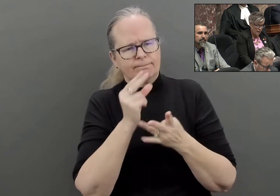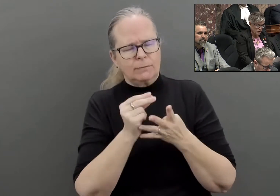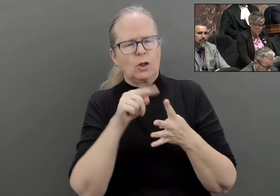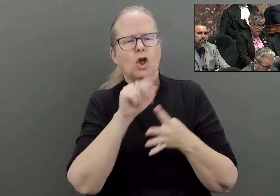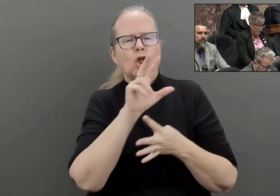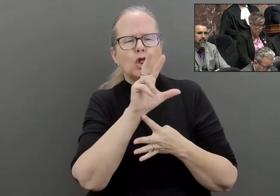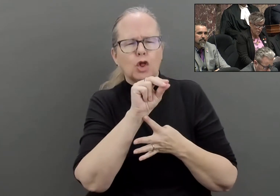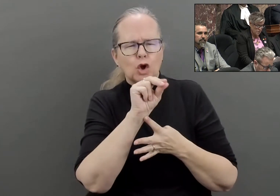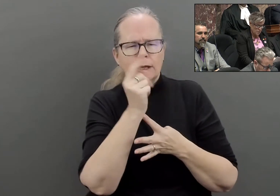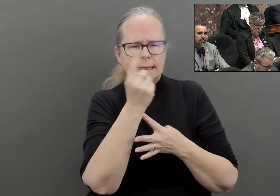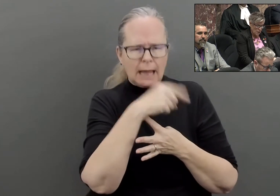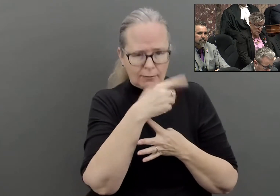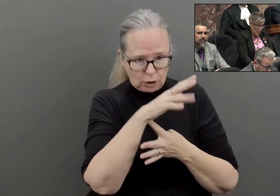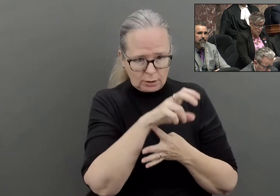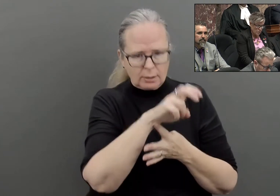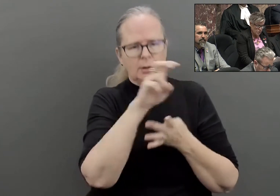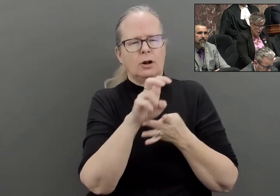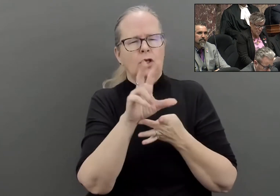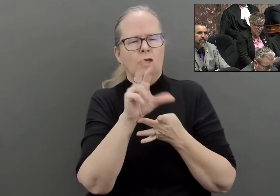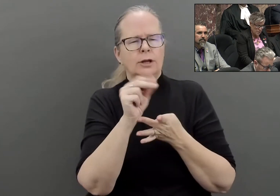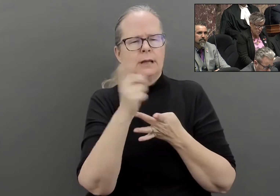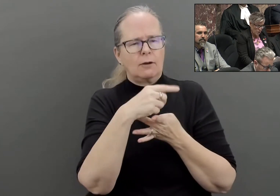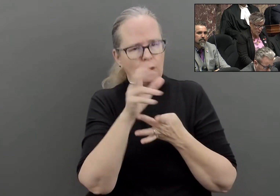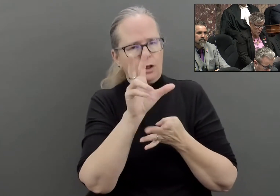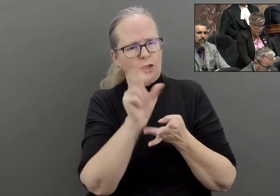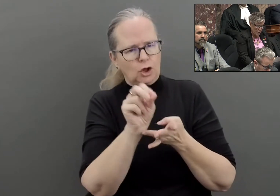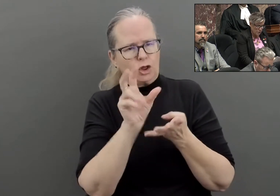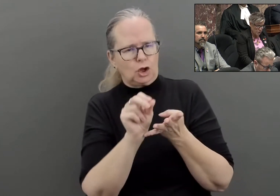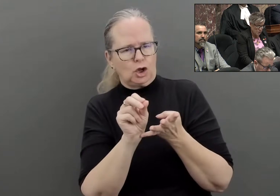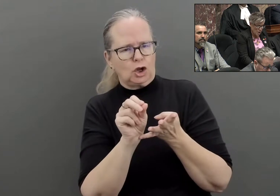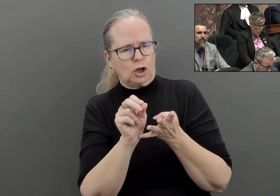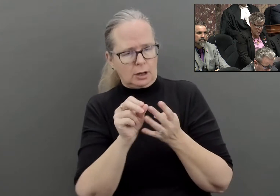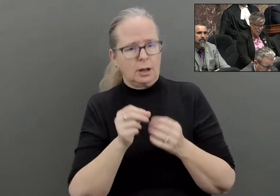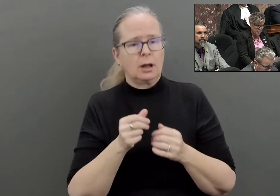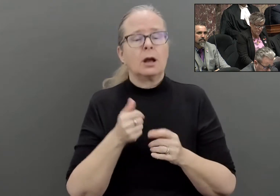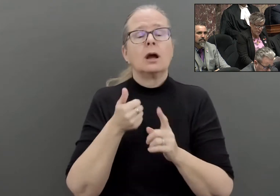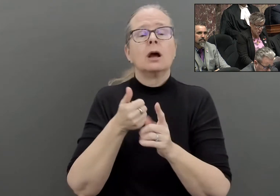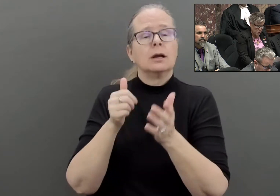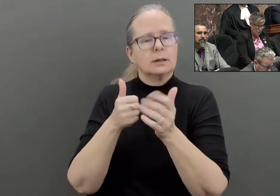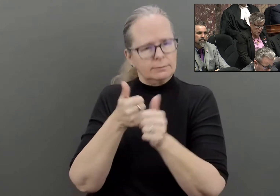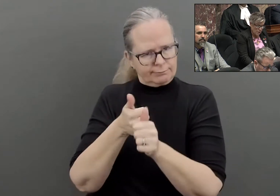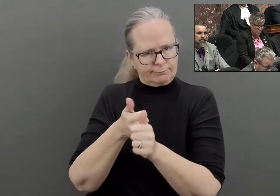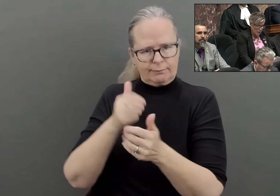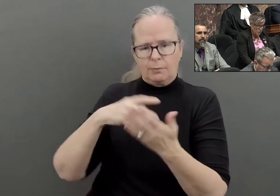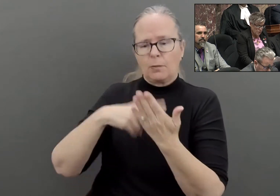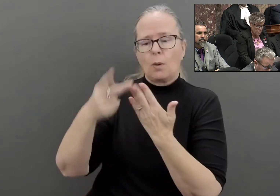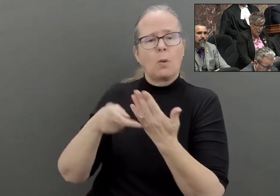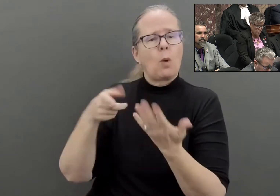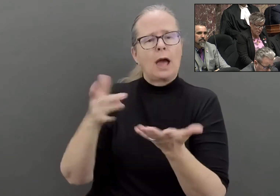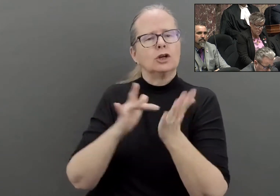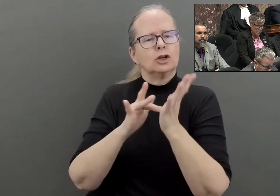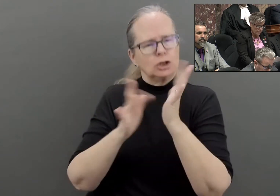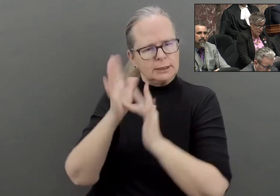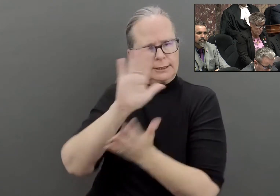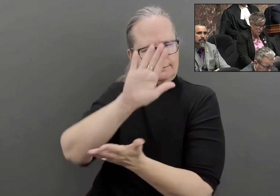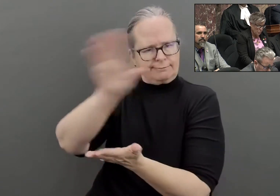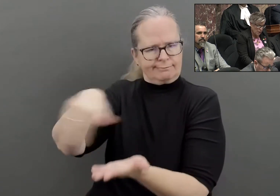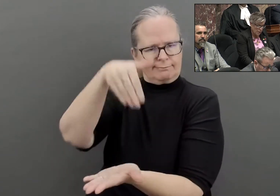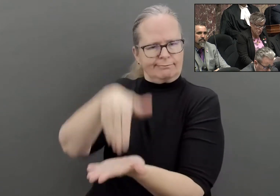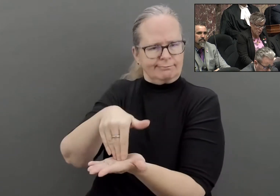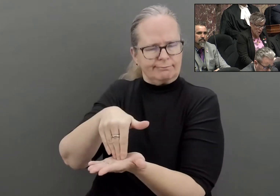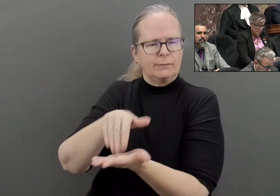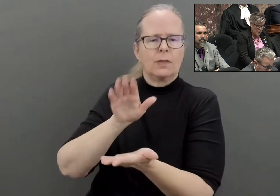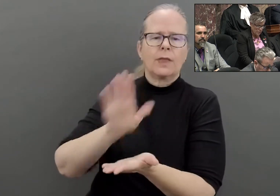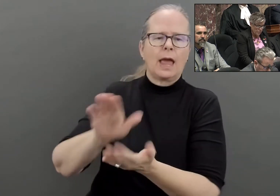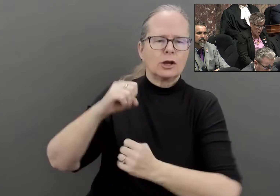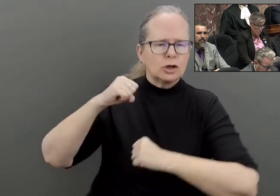and accountability focused. It included topics like recovery challenges, relapse prevention, introduction to boundaries, effective